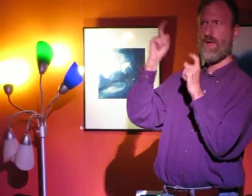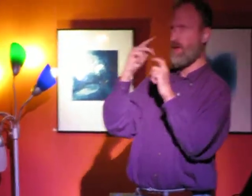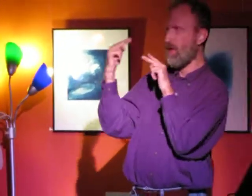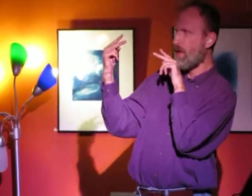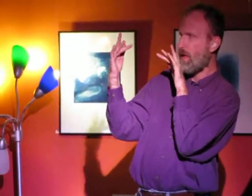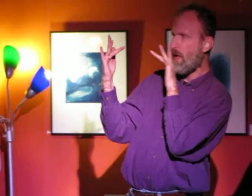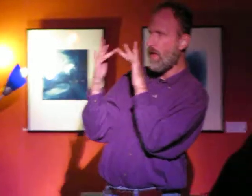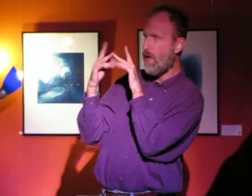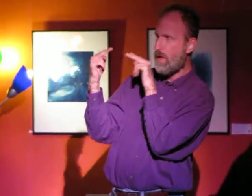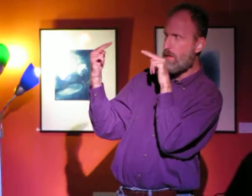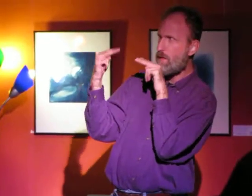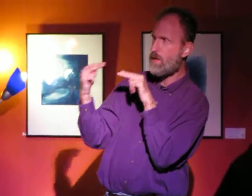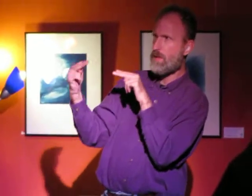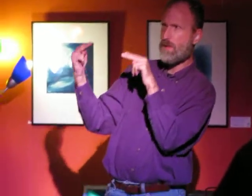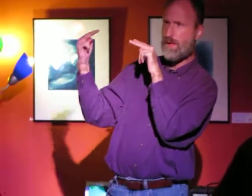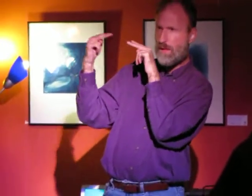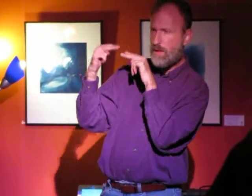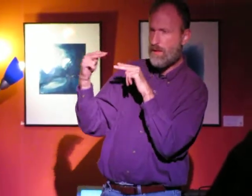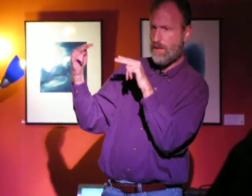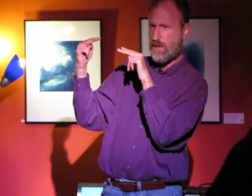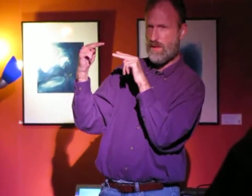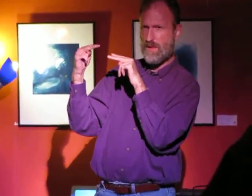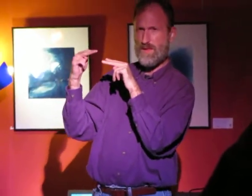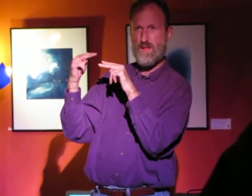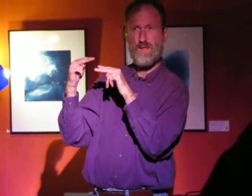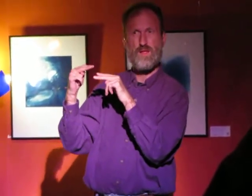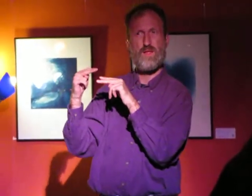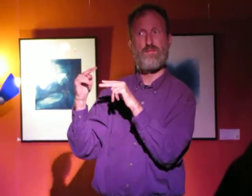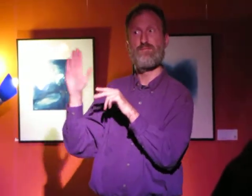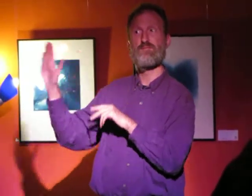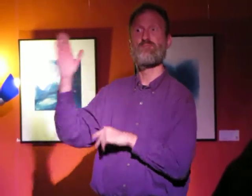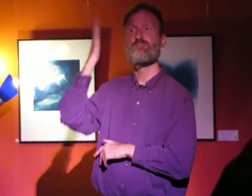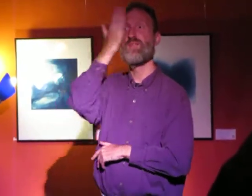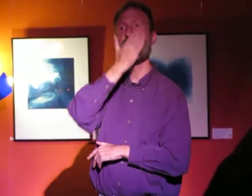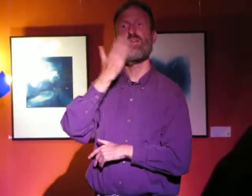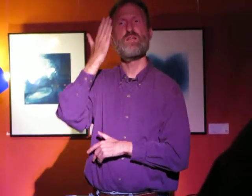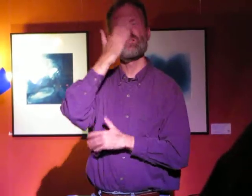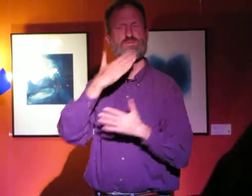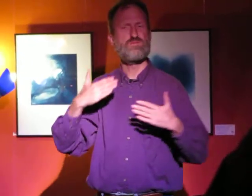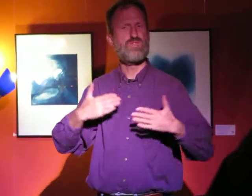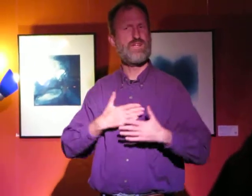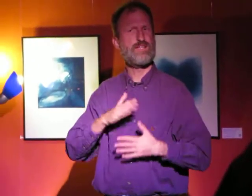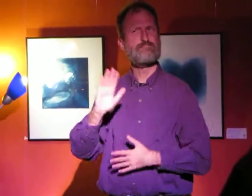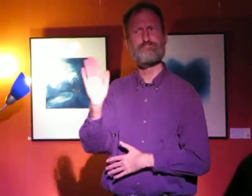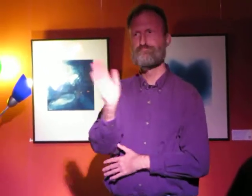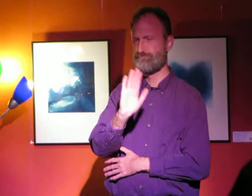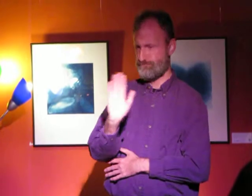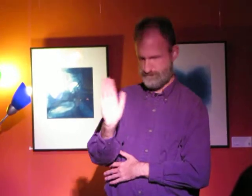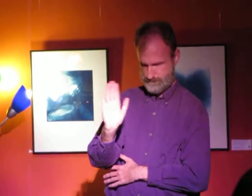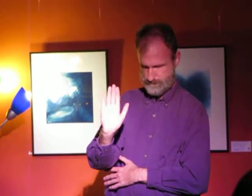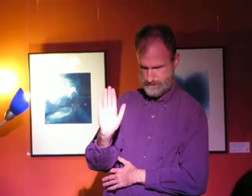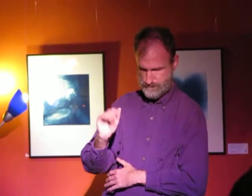Do not be startled by how much eye contact he requires. Do not be afraid of his face.